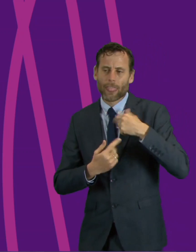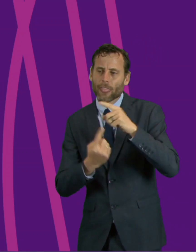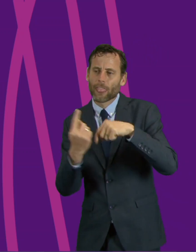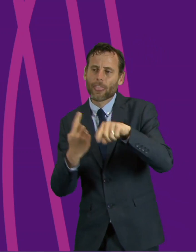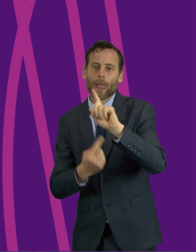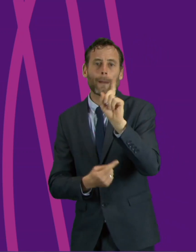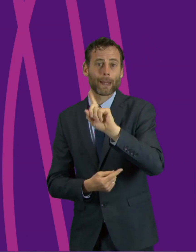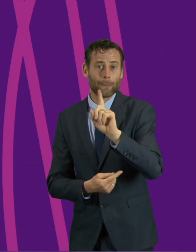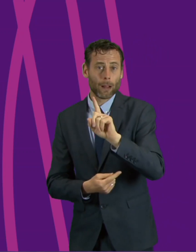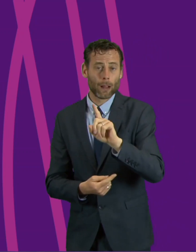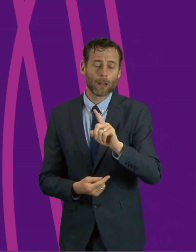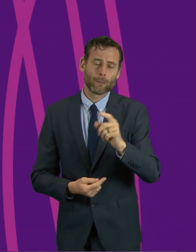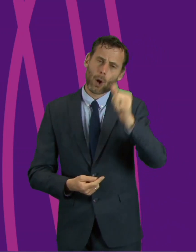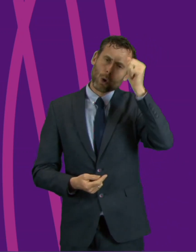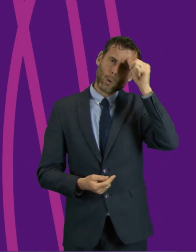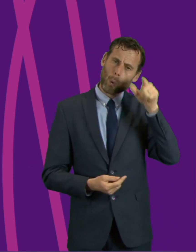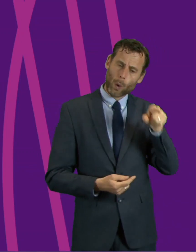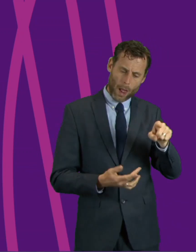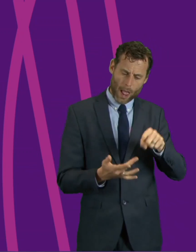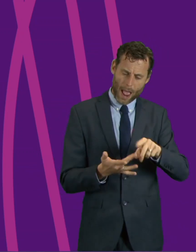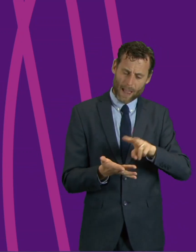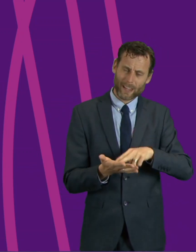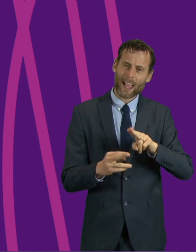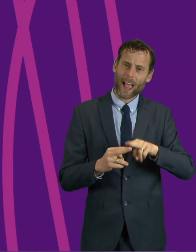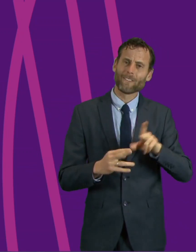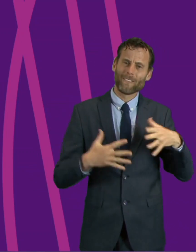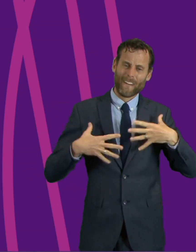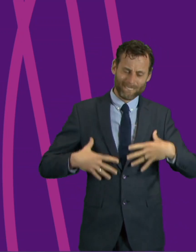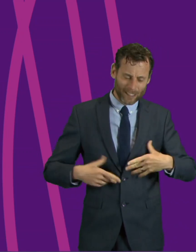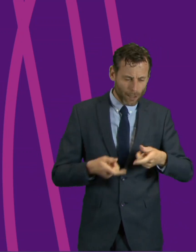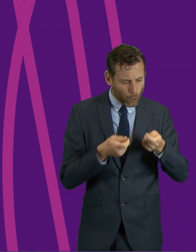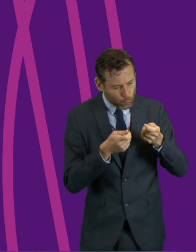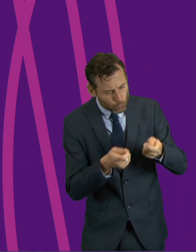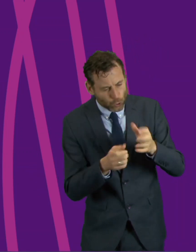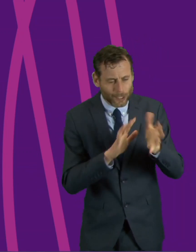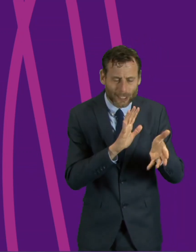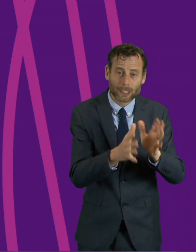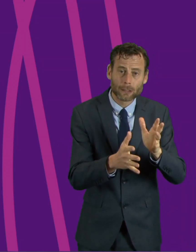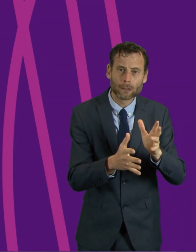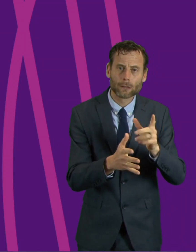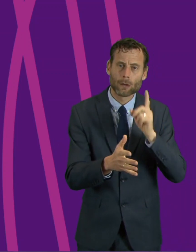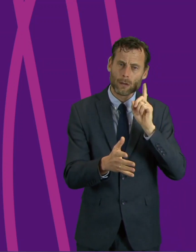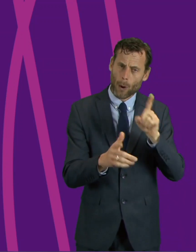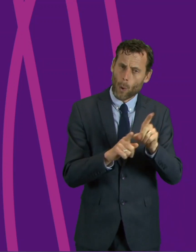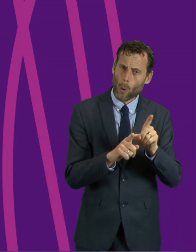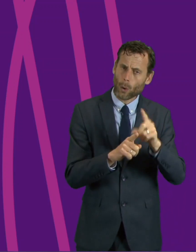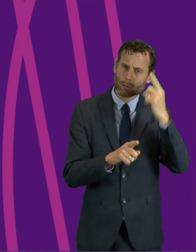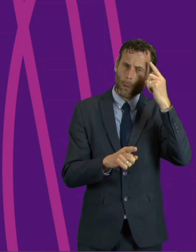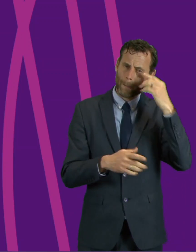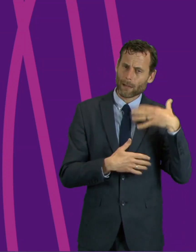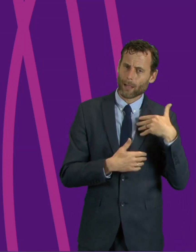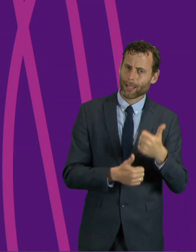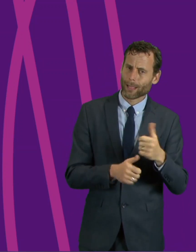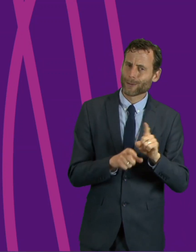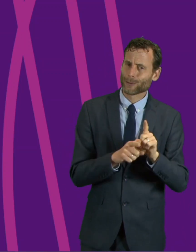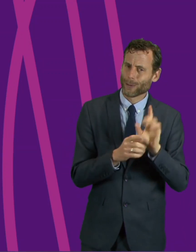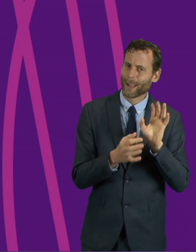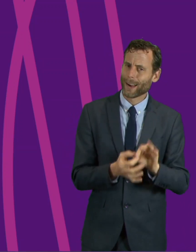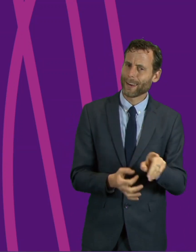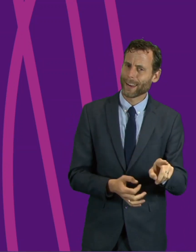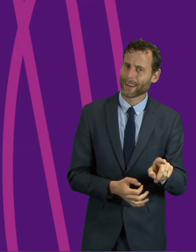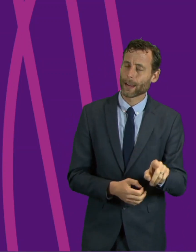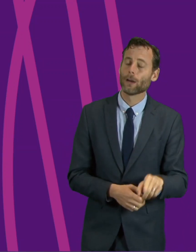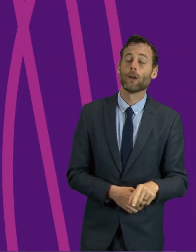its mental impact can be utterly consuming. People in other parts of the UK have been given a plan which allows their clinics to apply